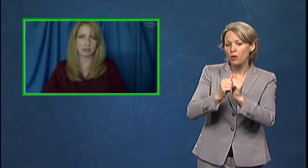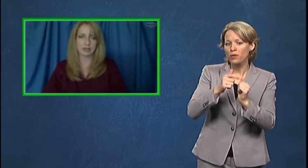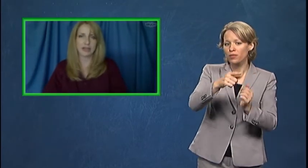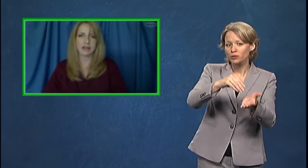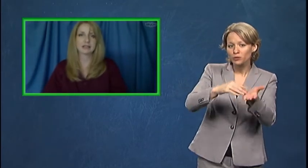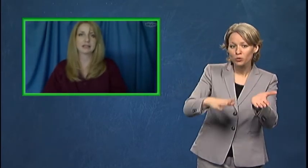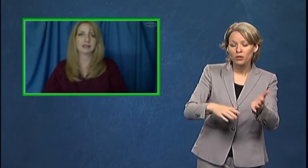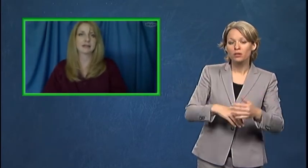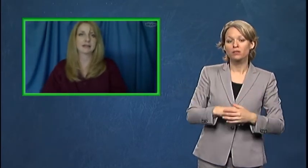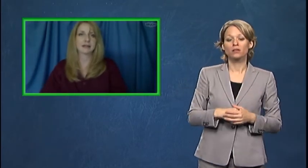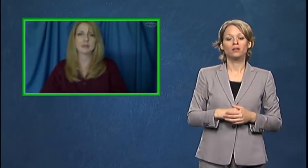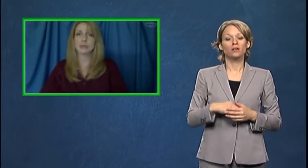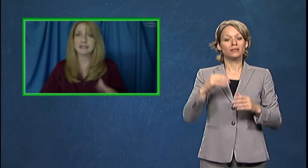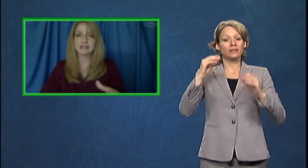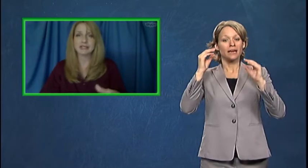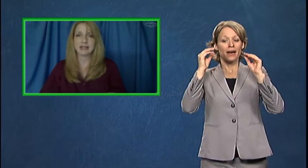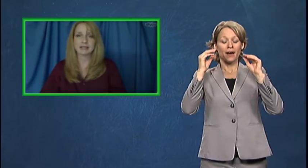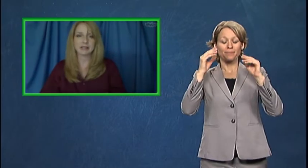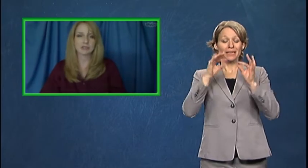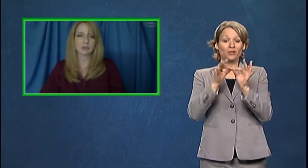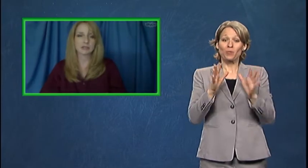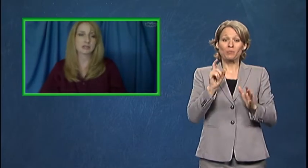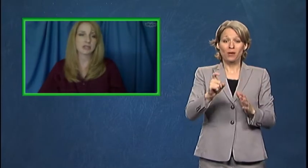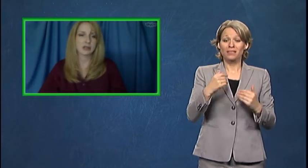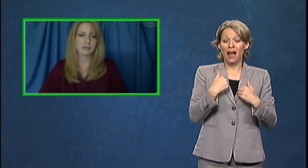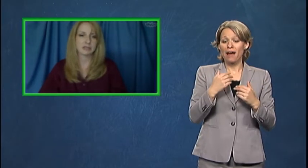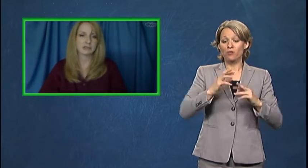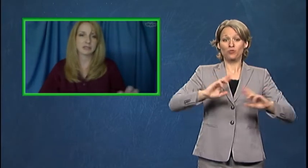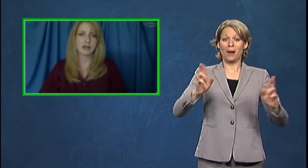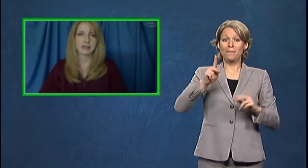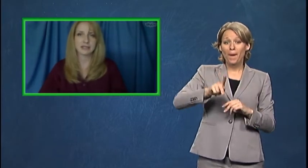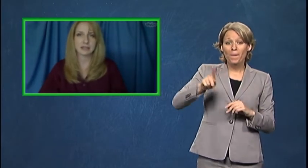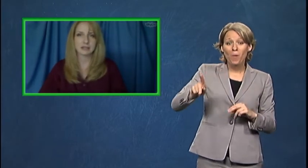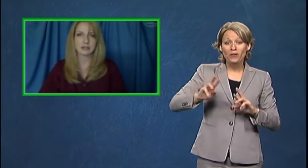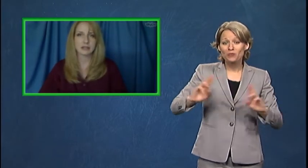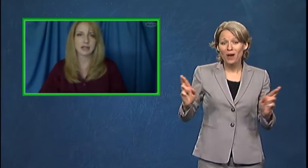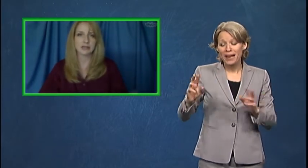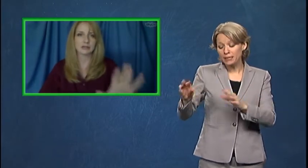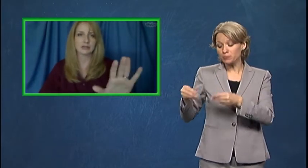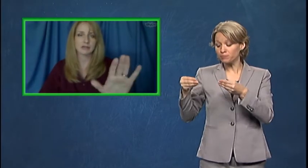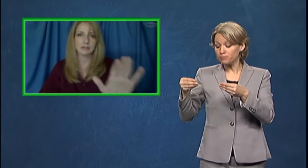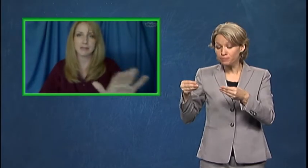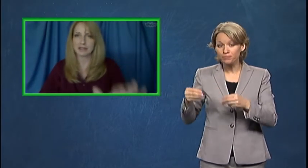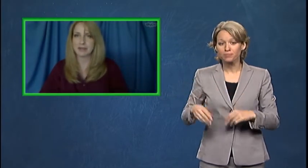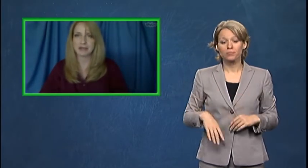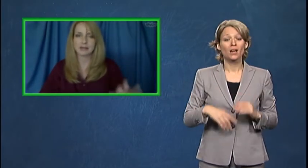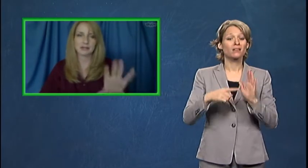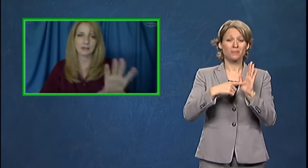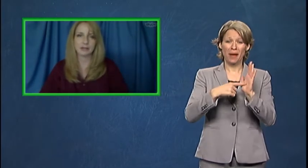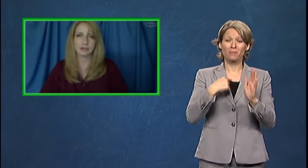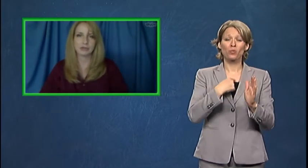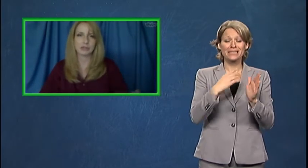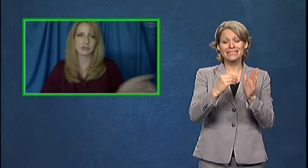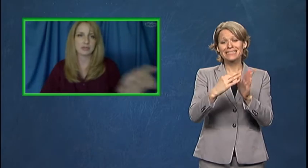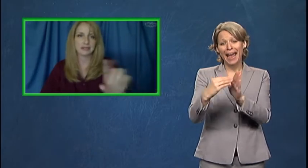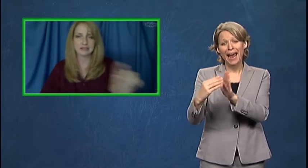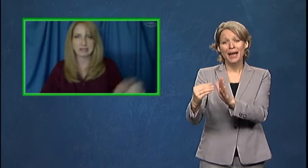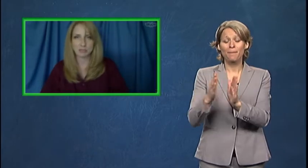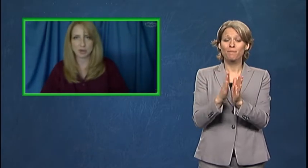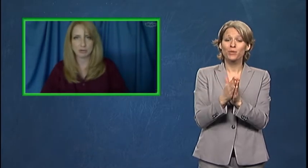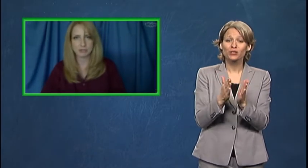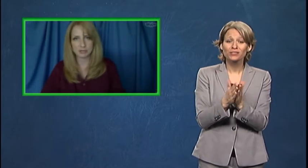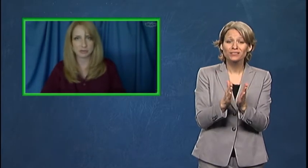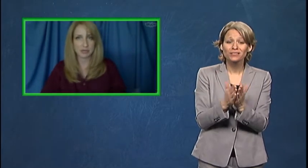them to look at. We even scan textbooks sometimes if it's a highly technical class with mathematics or chemistry, so we can